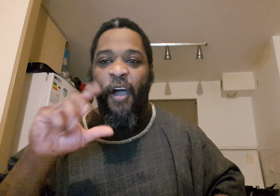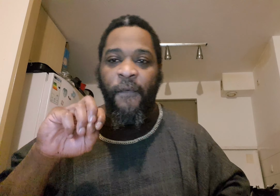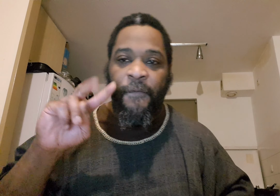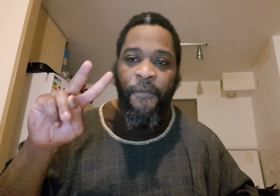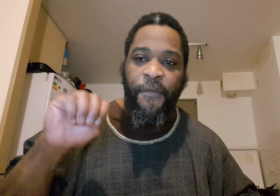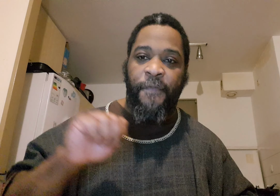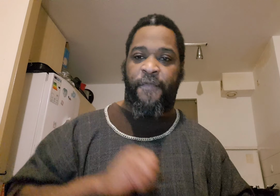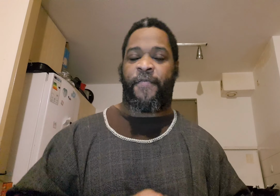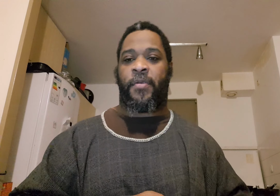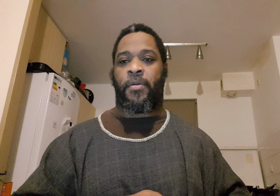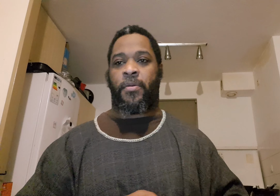love.